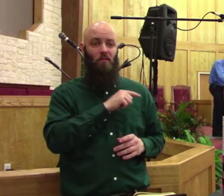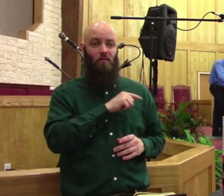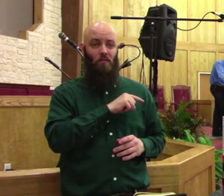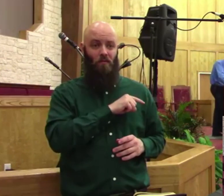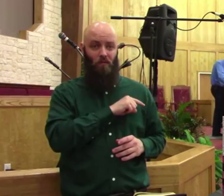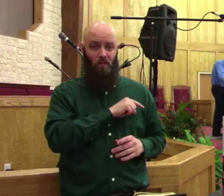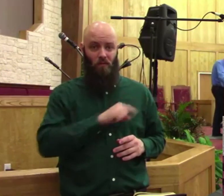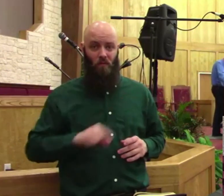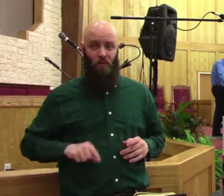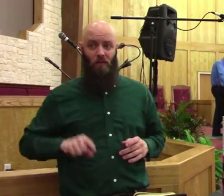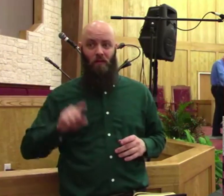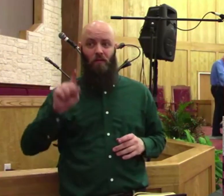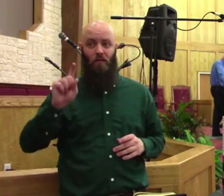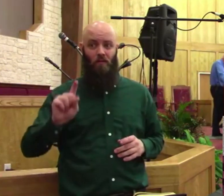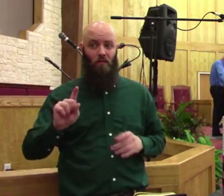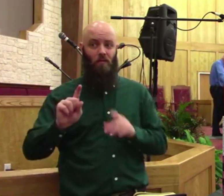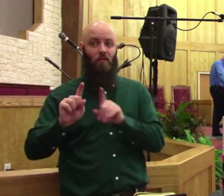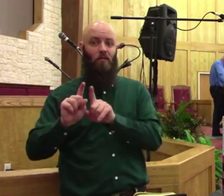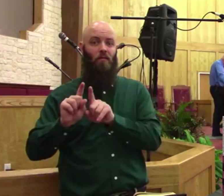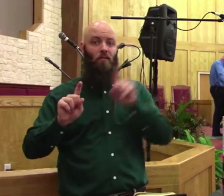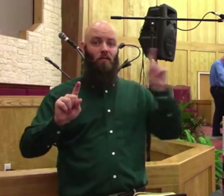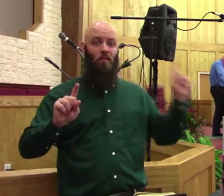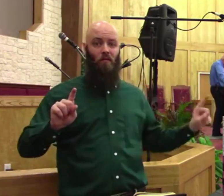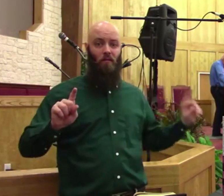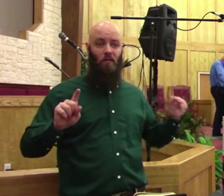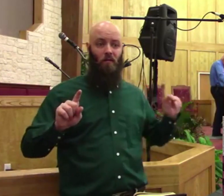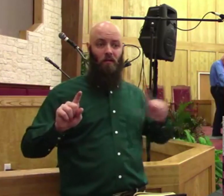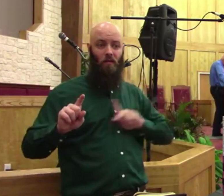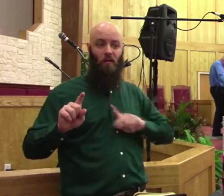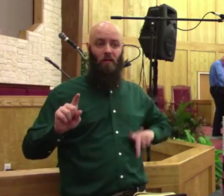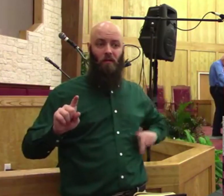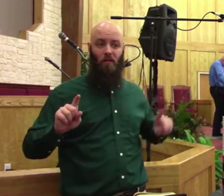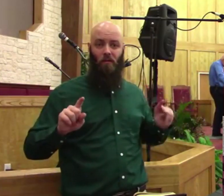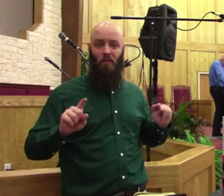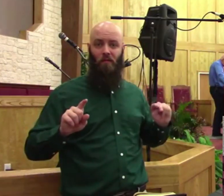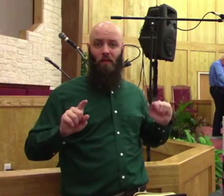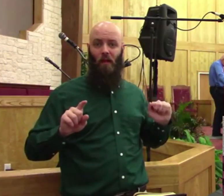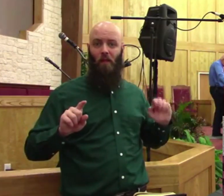off to Edom. But the queen comes in,